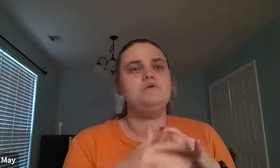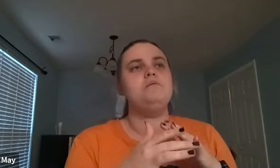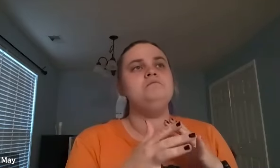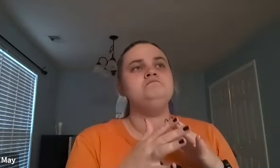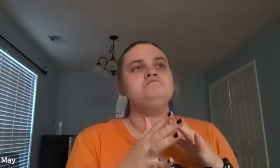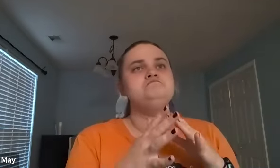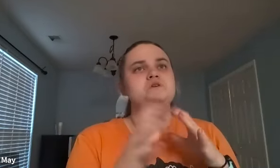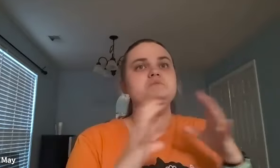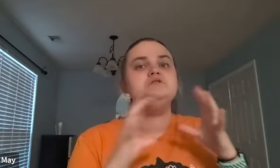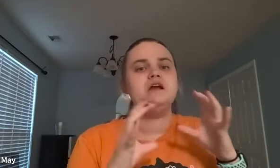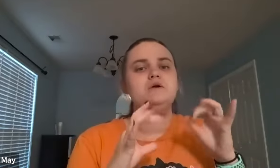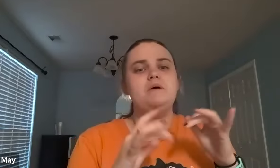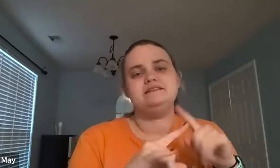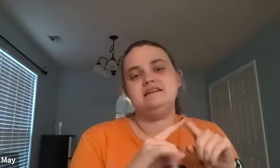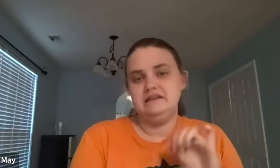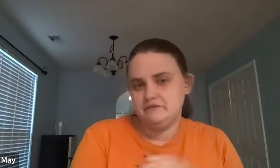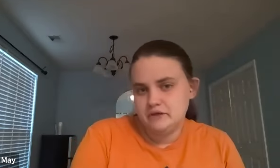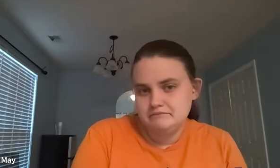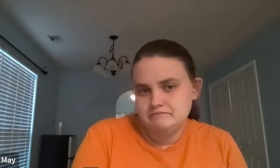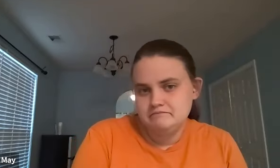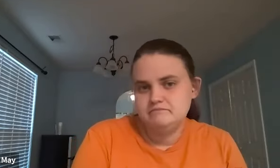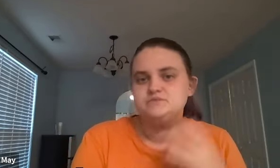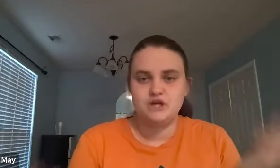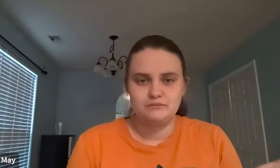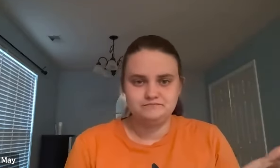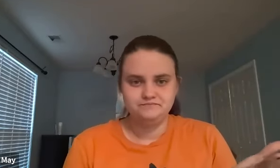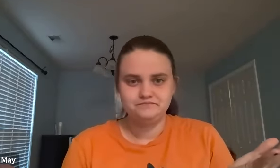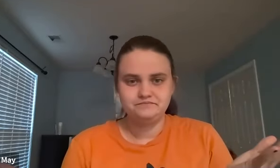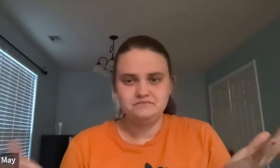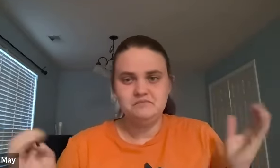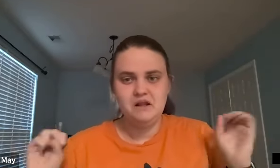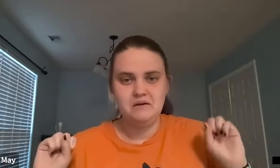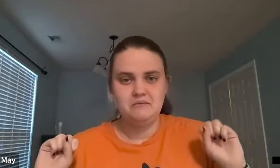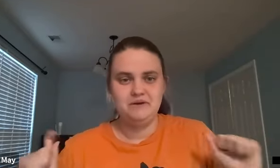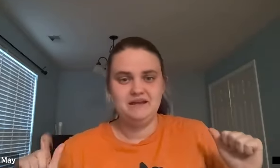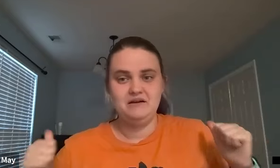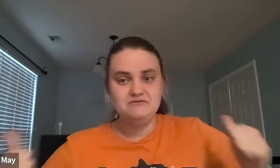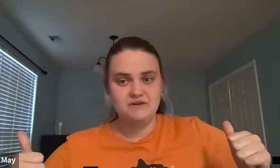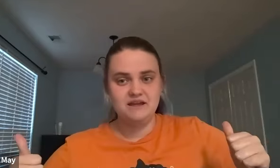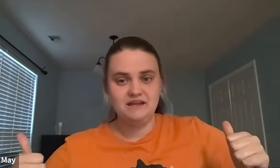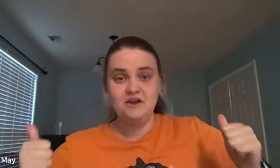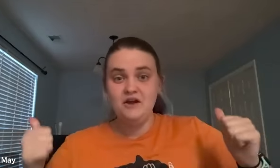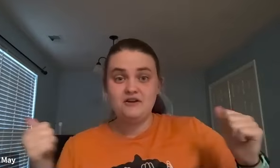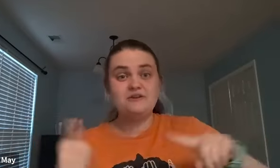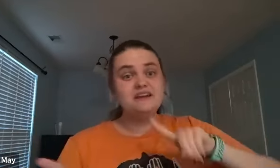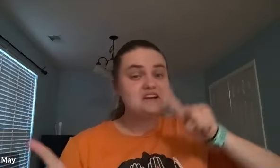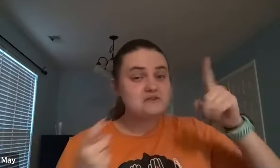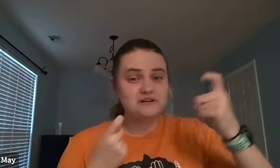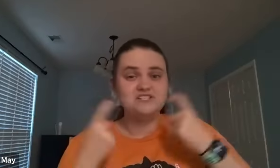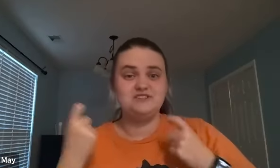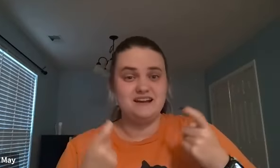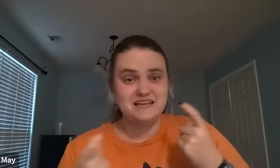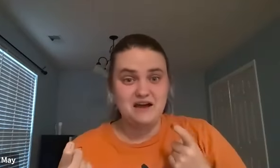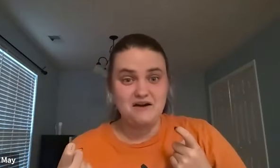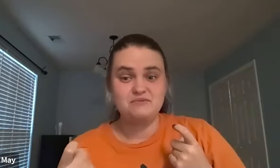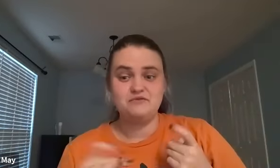still communicate in a way that's slightly different. So, but alrighty. Are there any other questions you guys have before